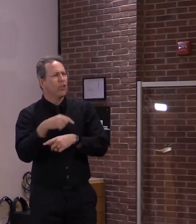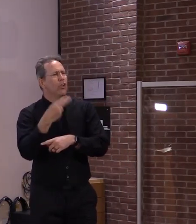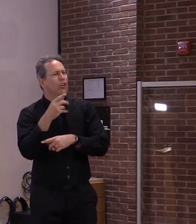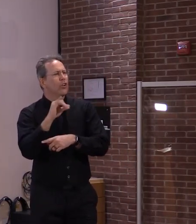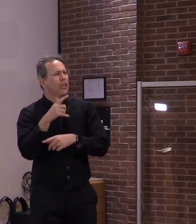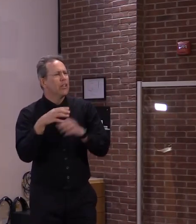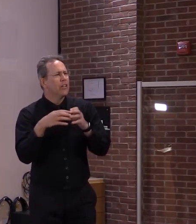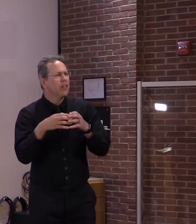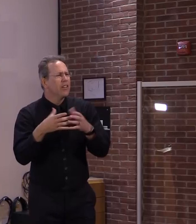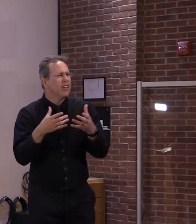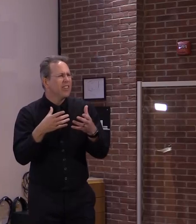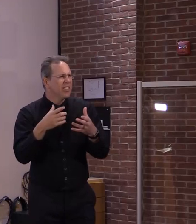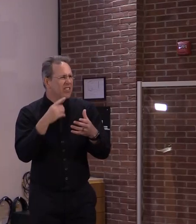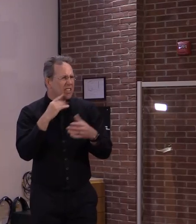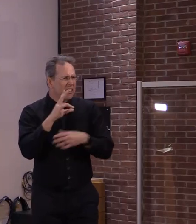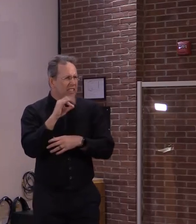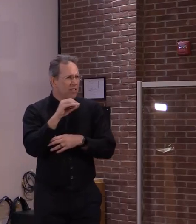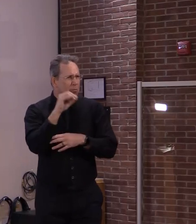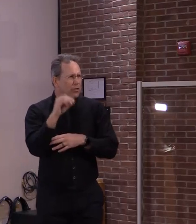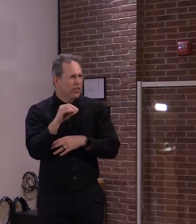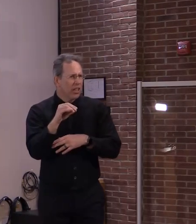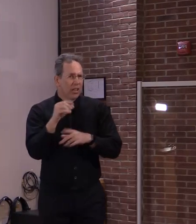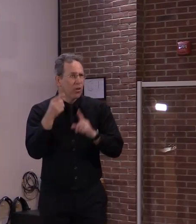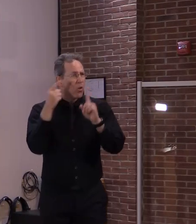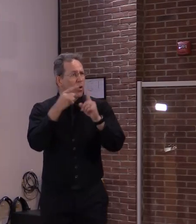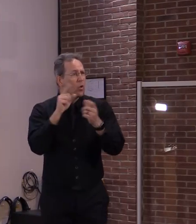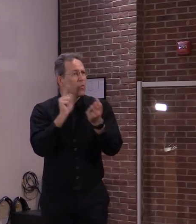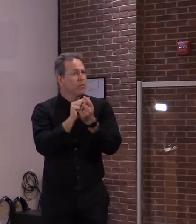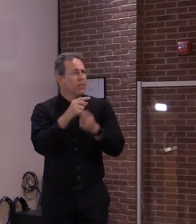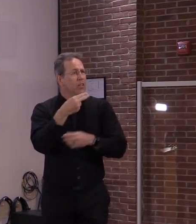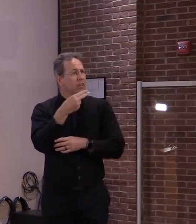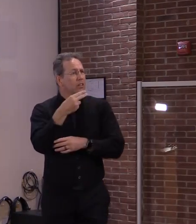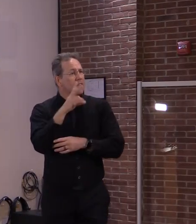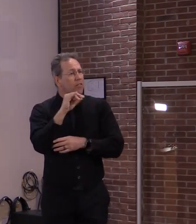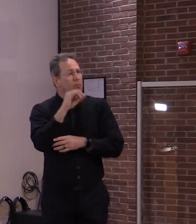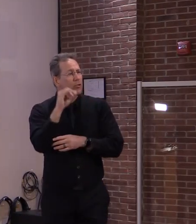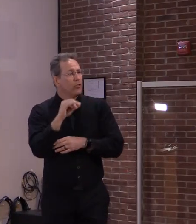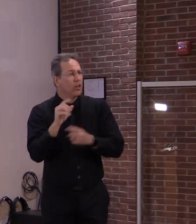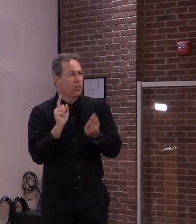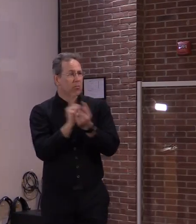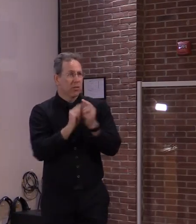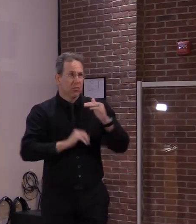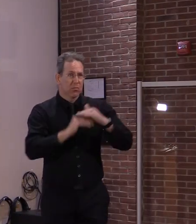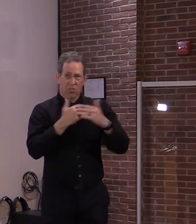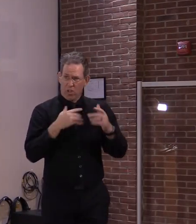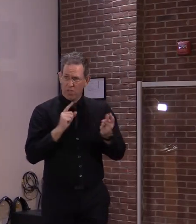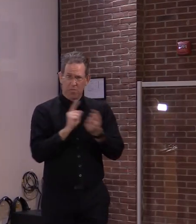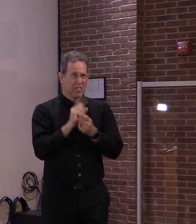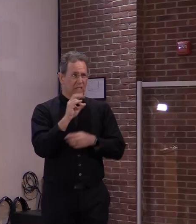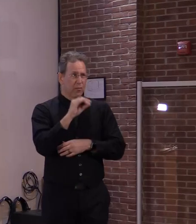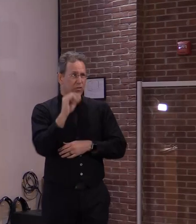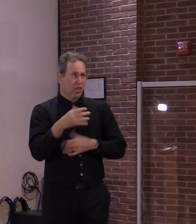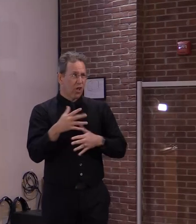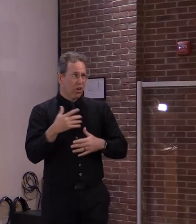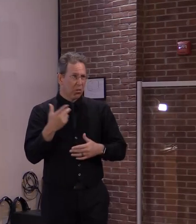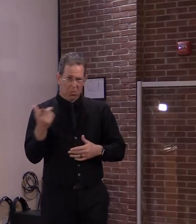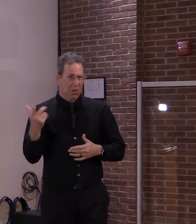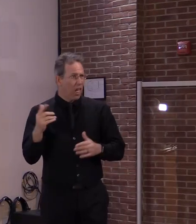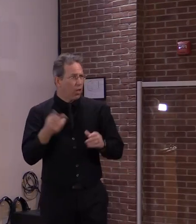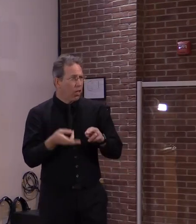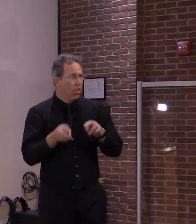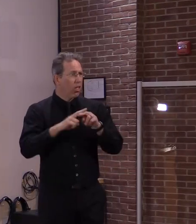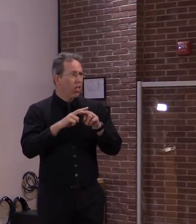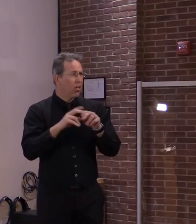talking 75% to 80%, and seems the bar has migrated upwards. Why is